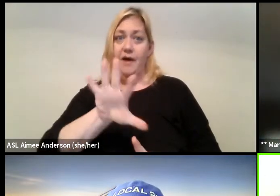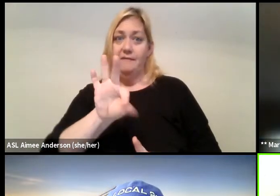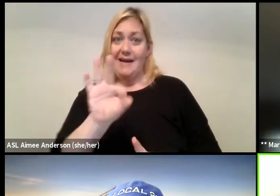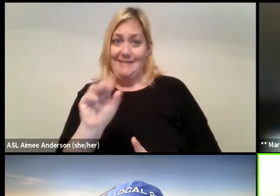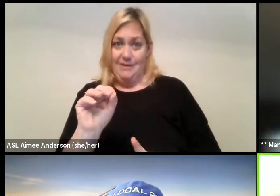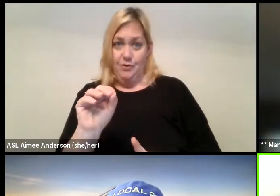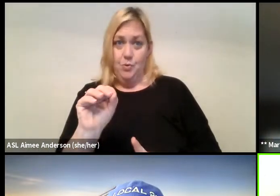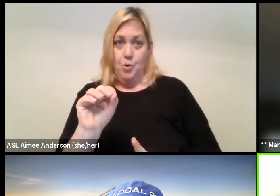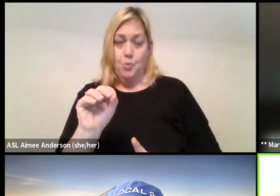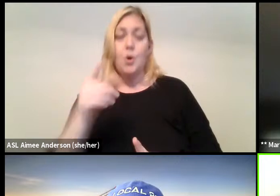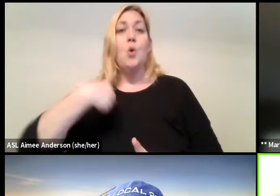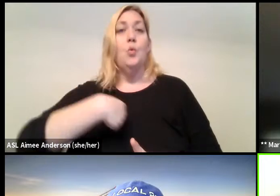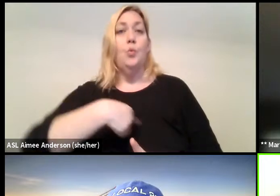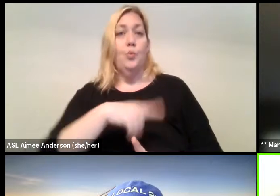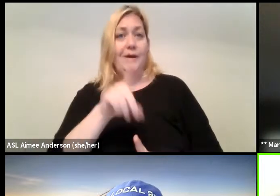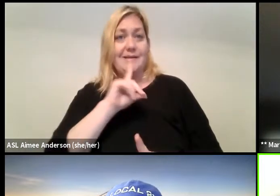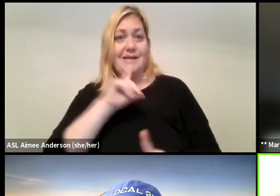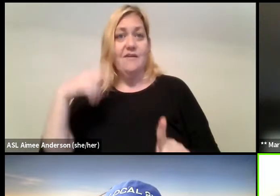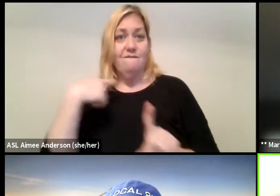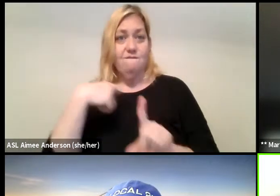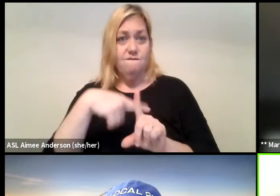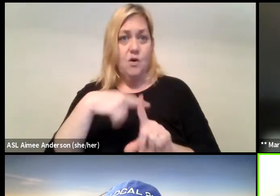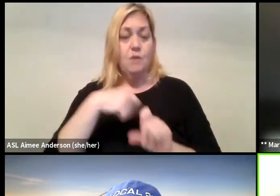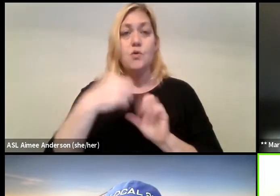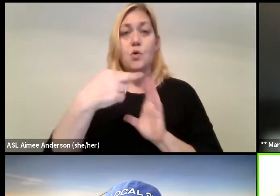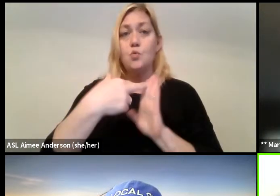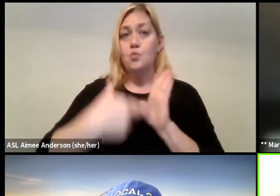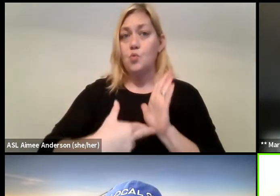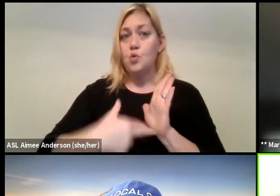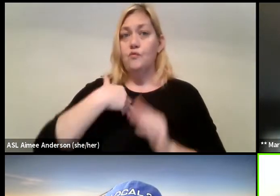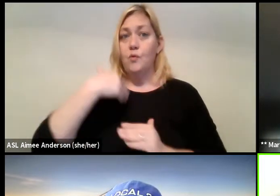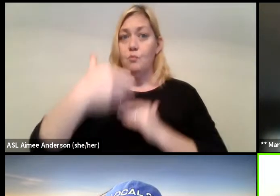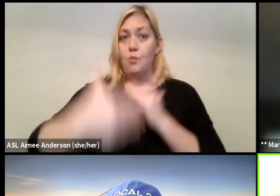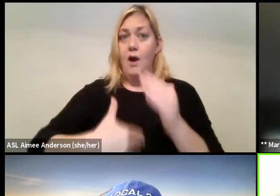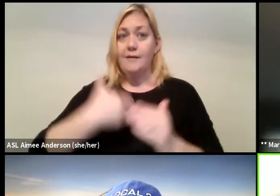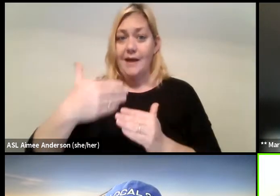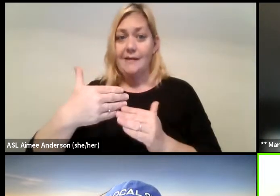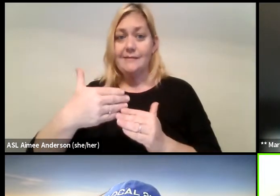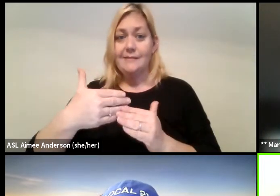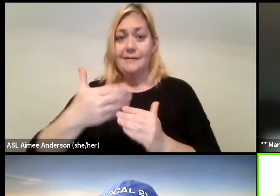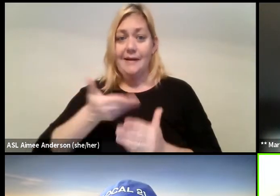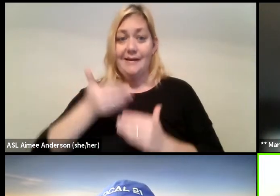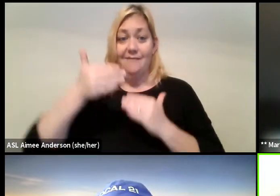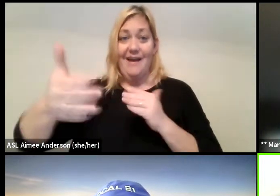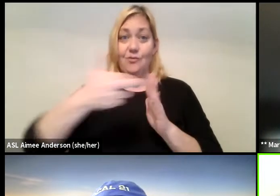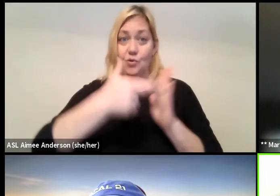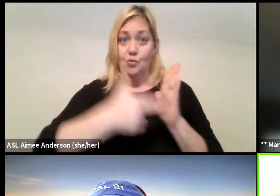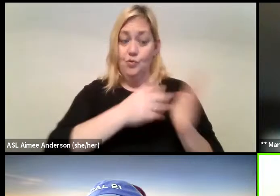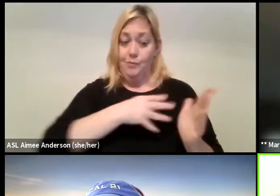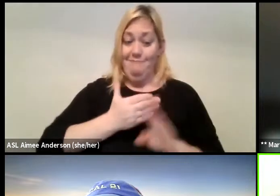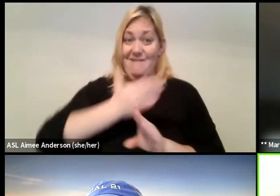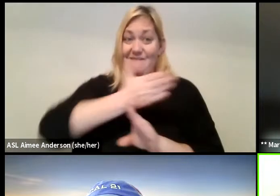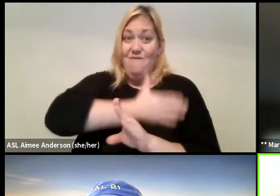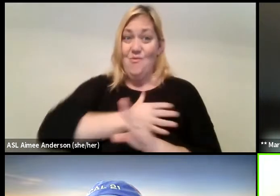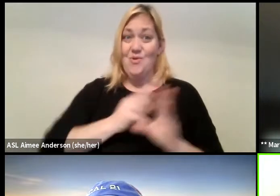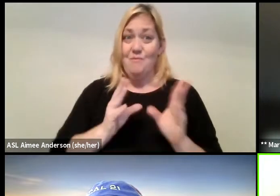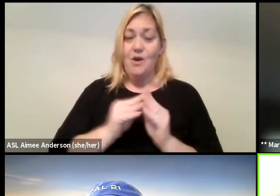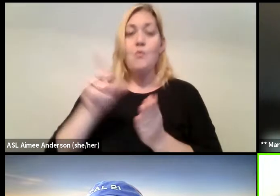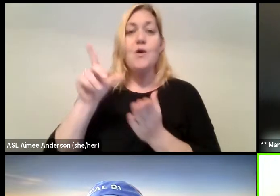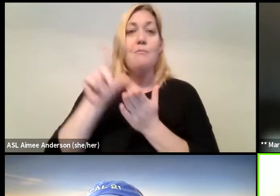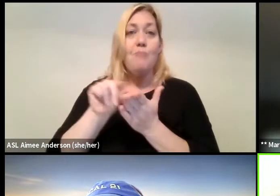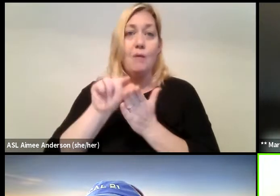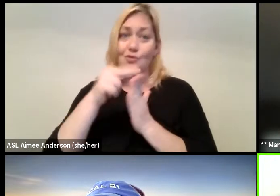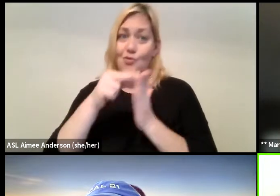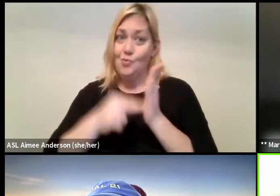2590, we did confirm the rules for process in advance with the Rules Committee before the meeting. We published the rules for